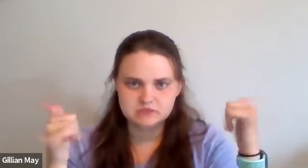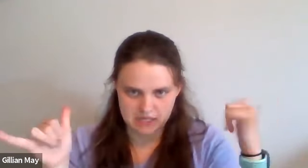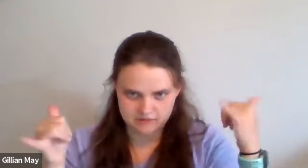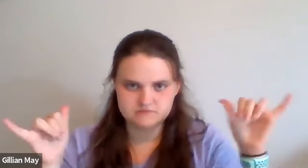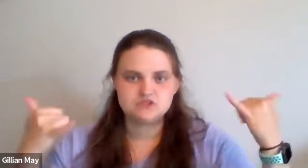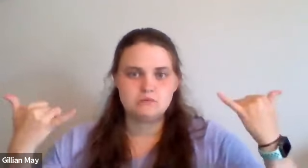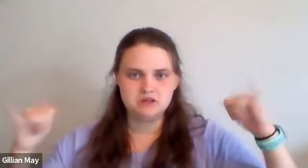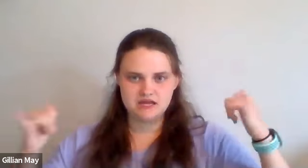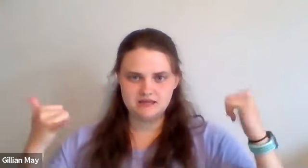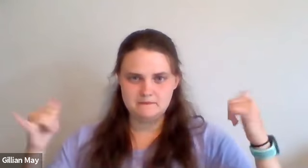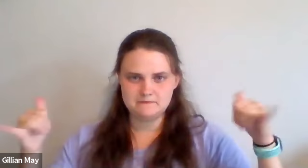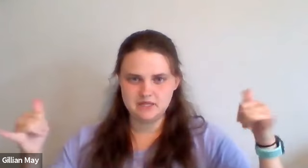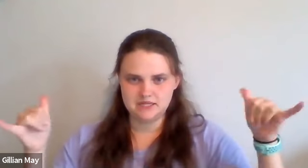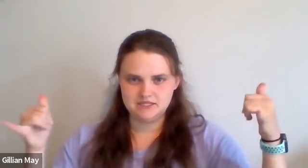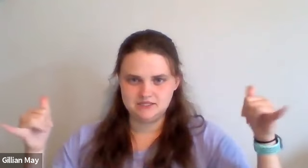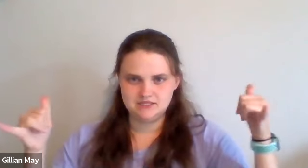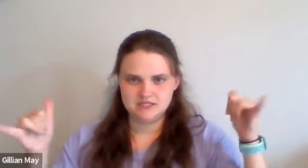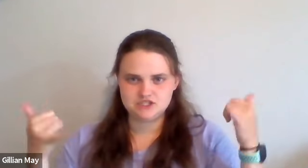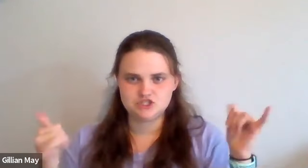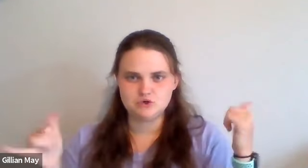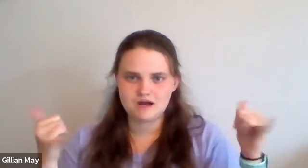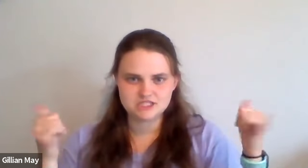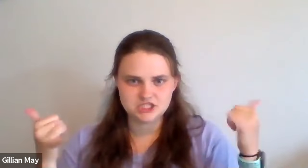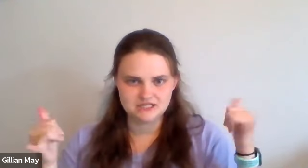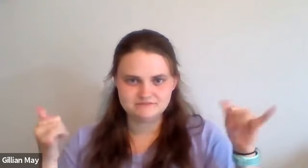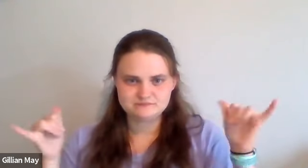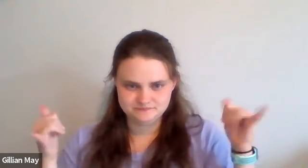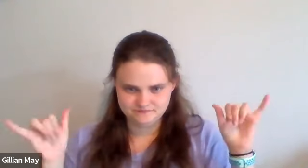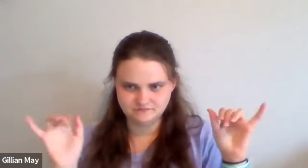play. So play. It's just 2 Y's, chicken.